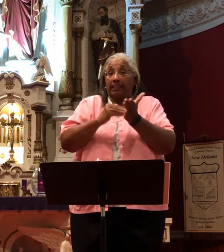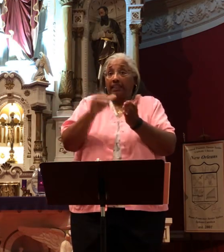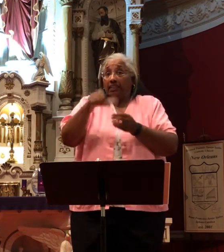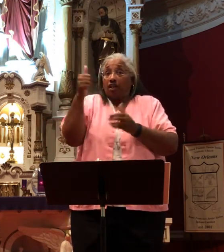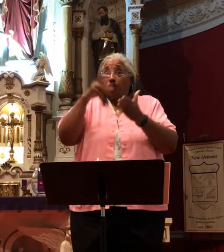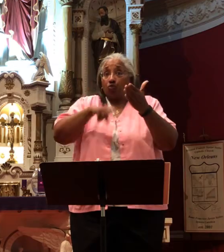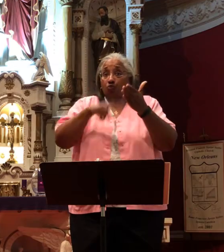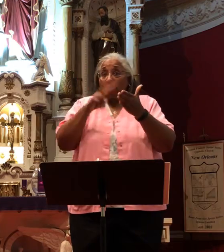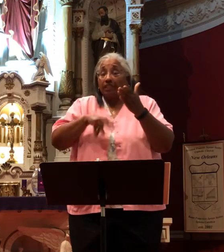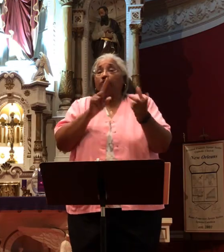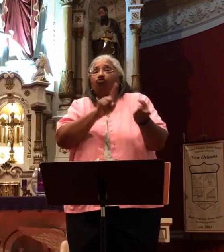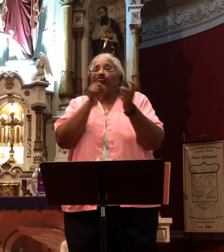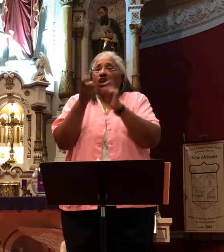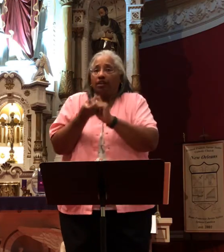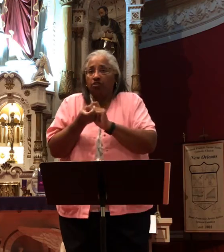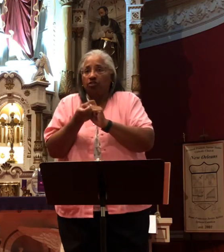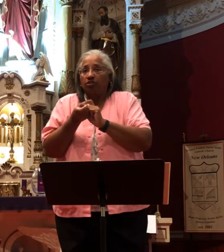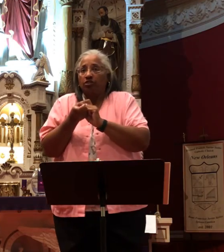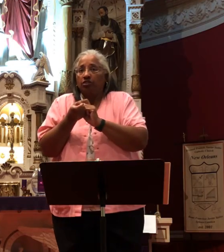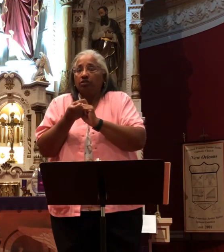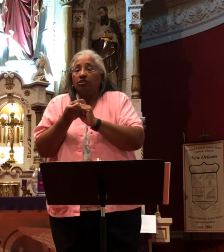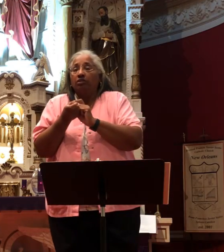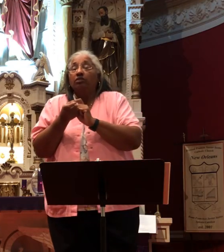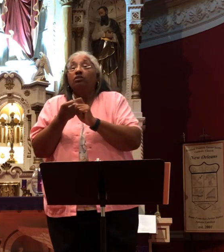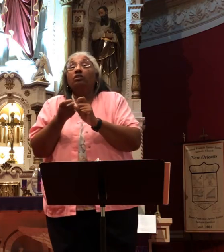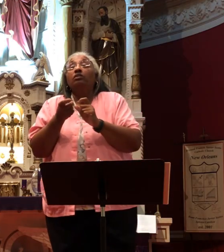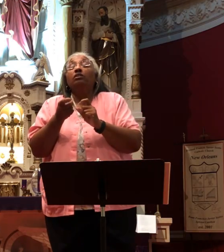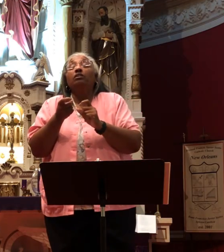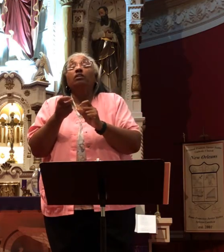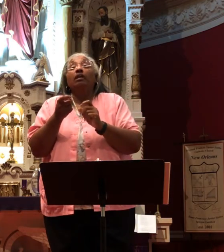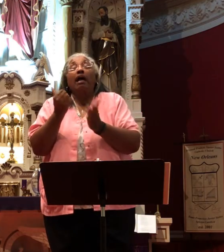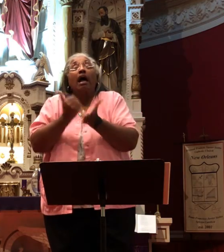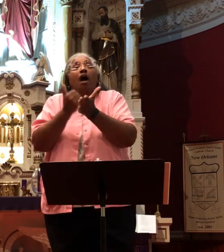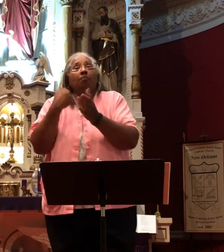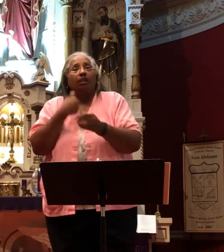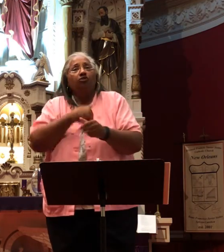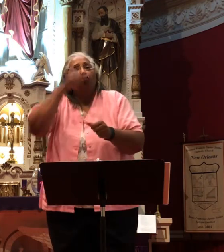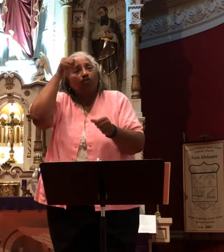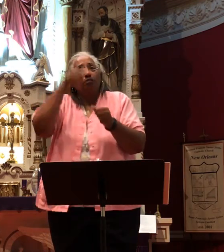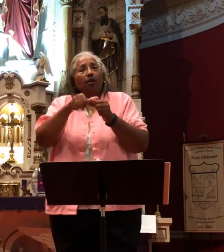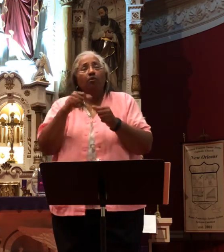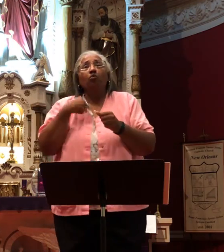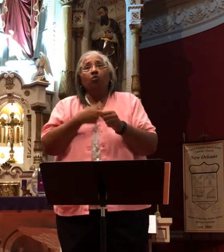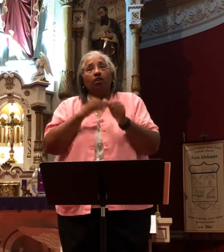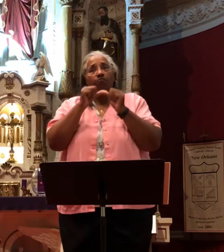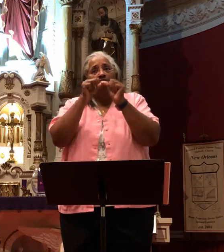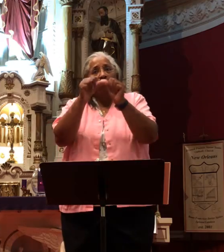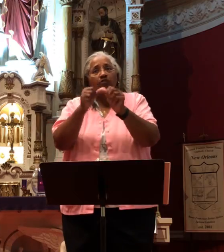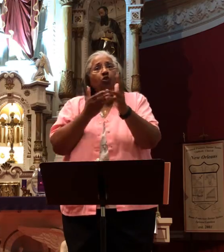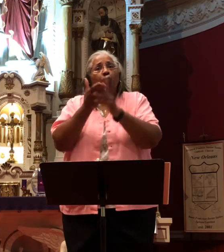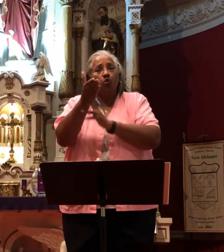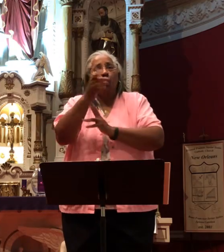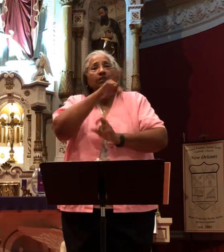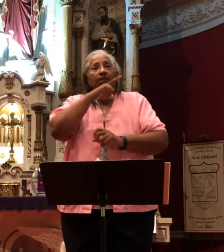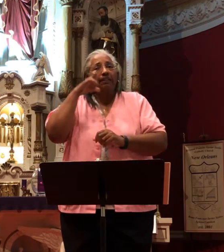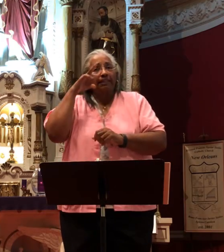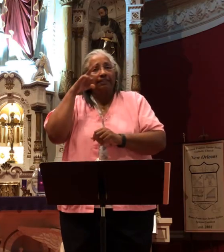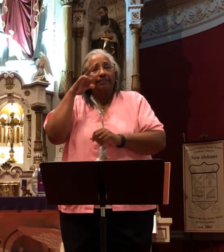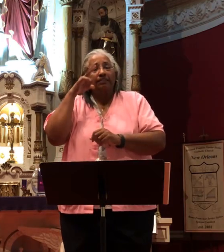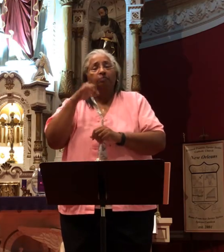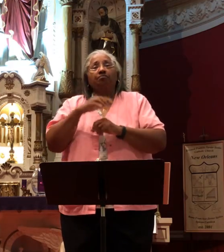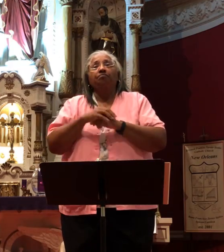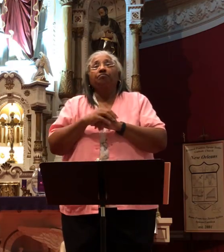of conversion that reminds us of the fact that as we go through Lent, and as we go through the discipline of